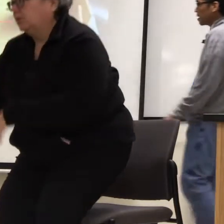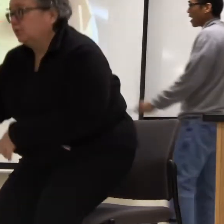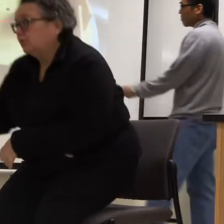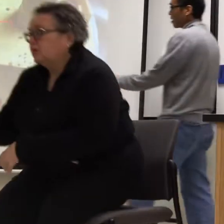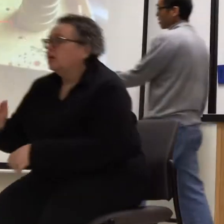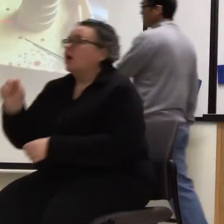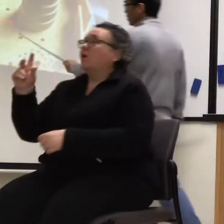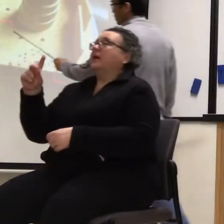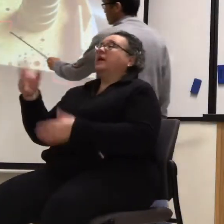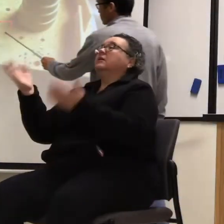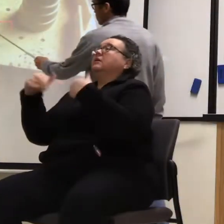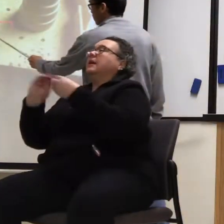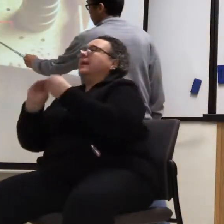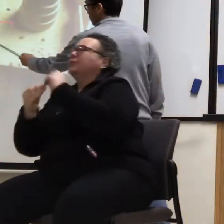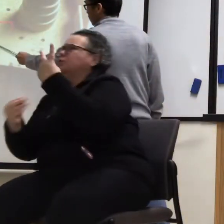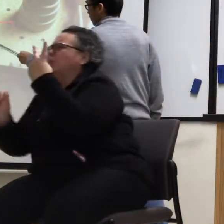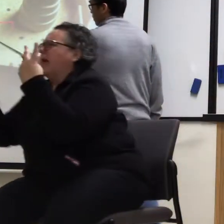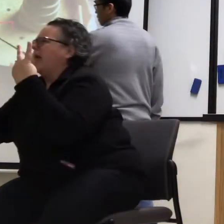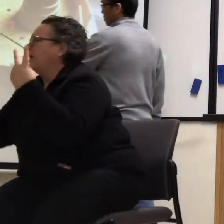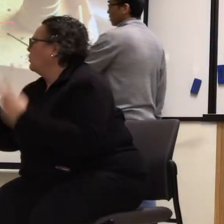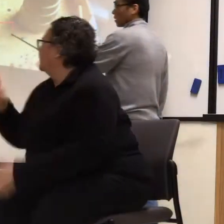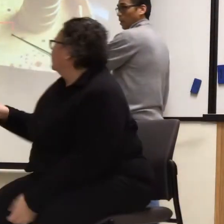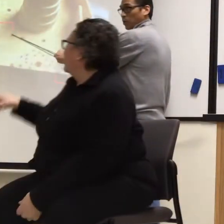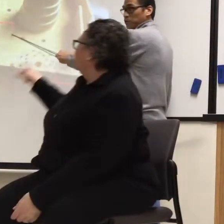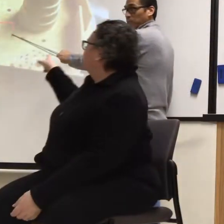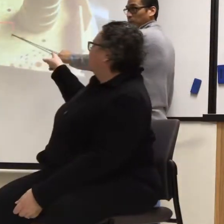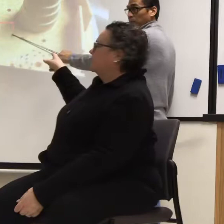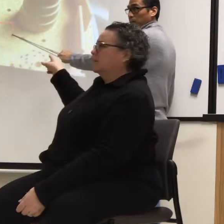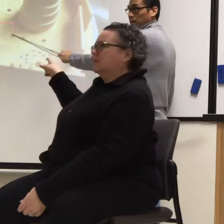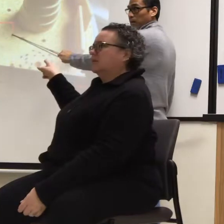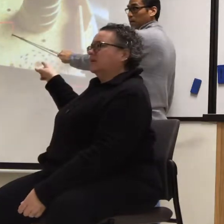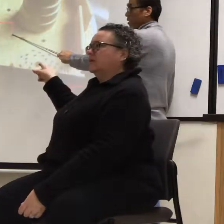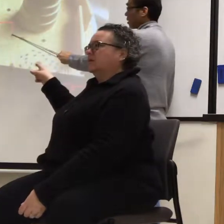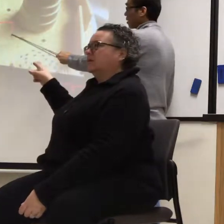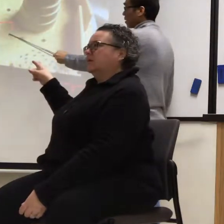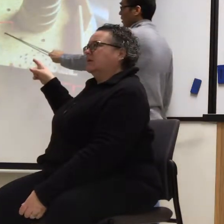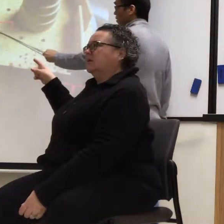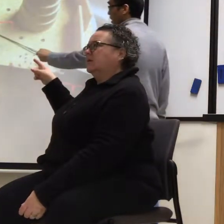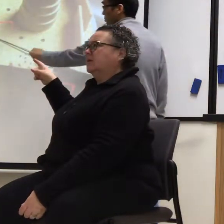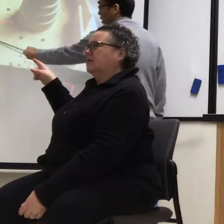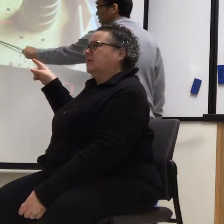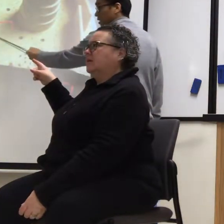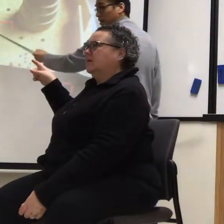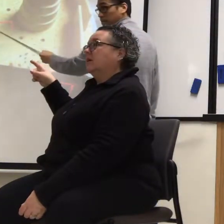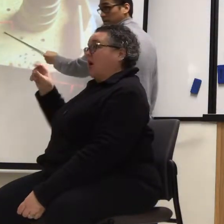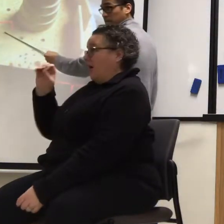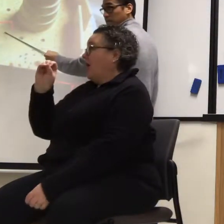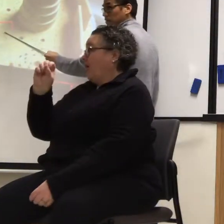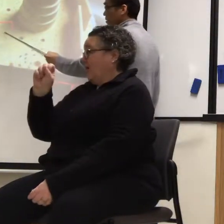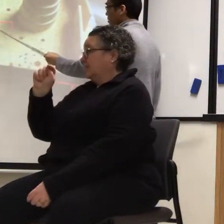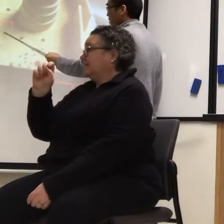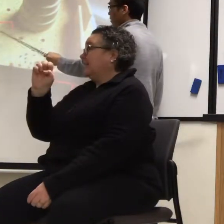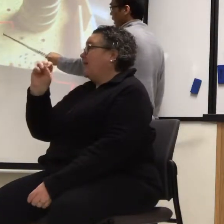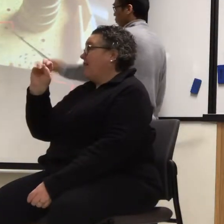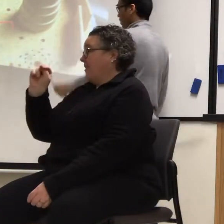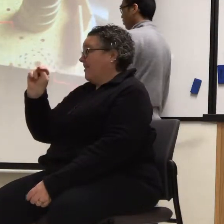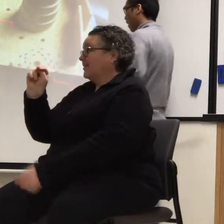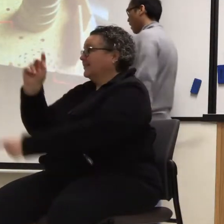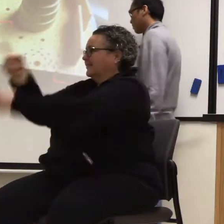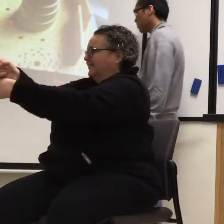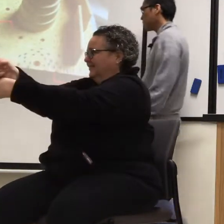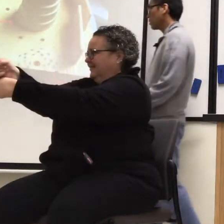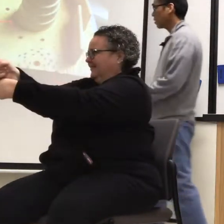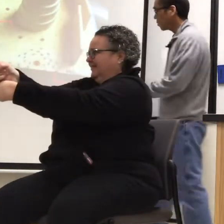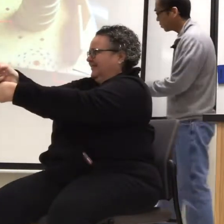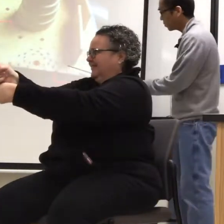2A, didn't I have you identify this? And what did you put? Did you guys put osteon? Yes. That would be